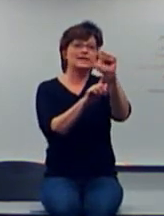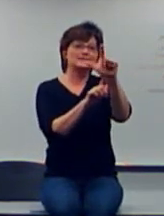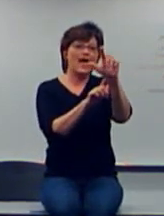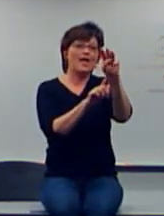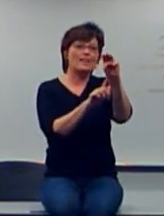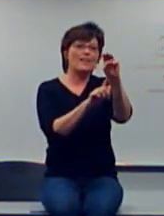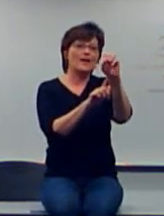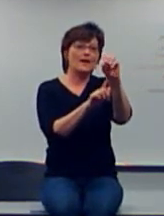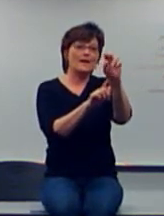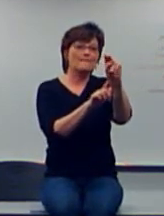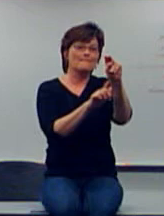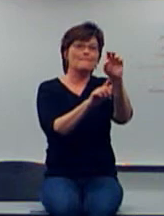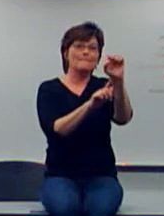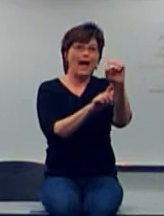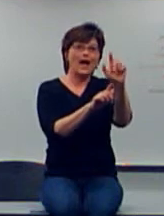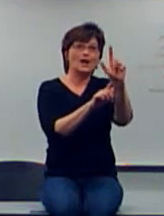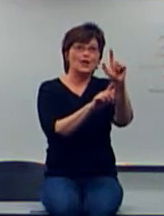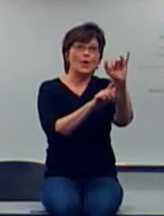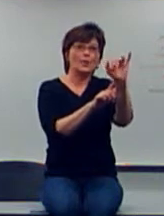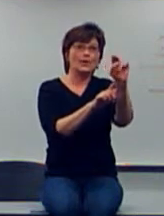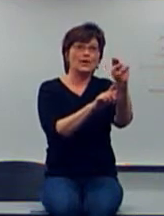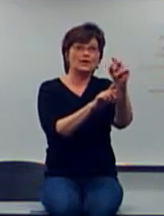When you're interpreting